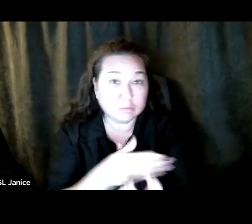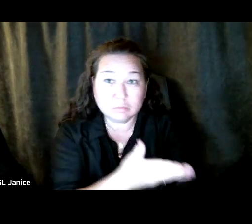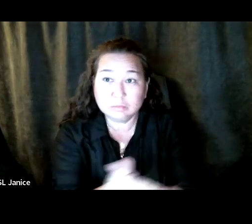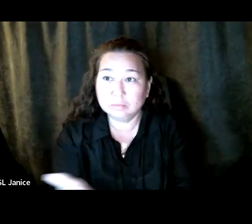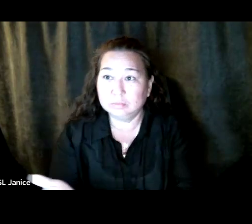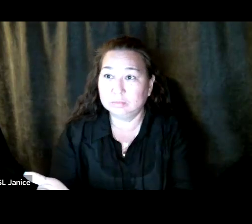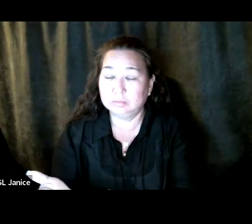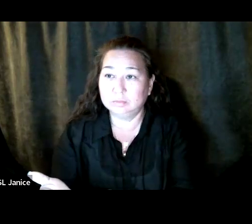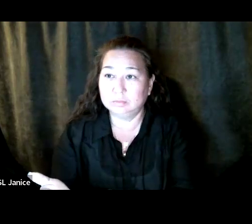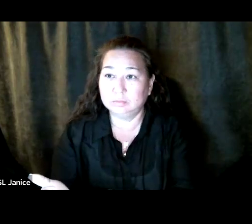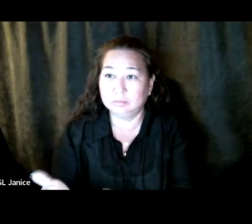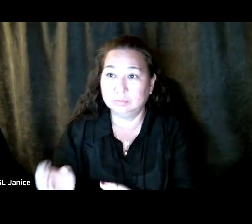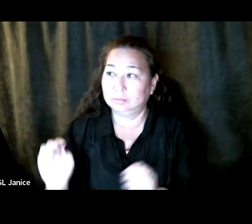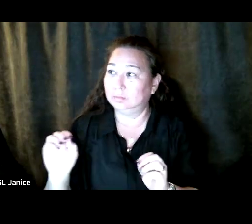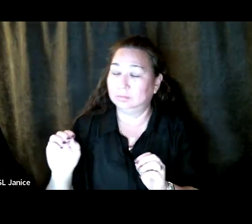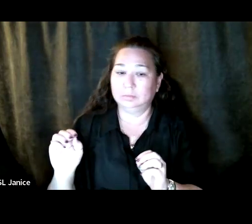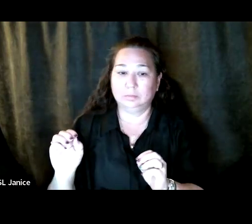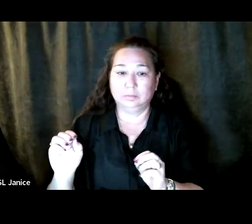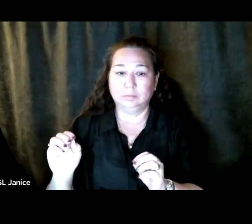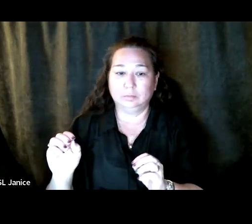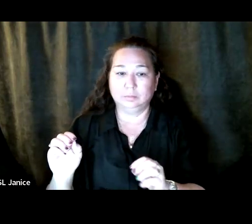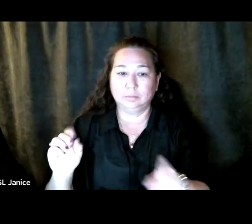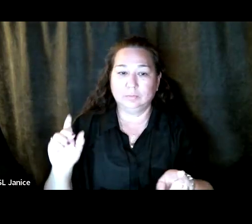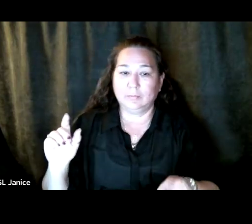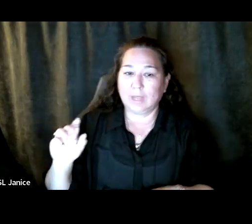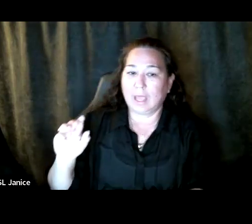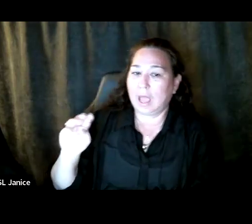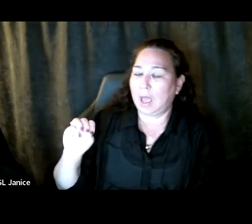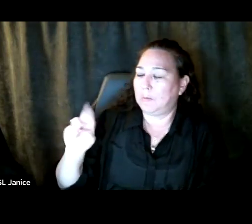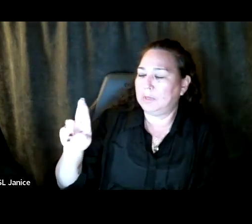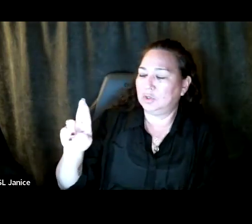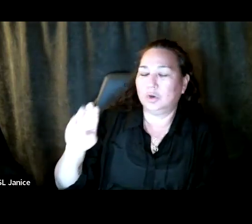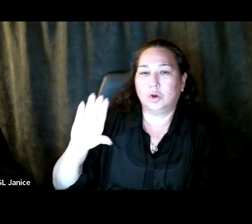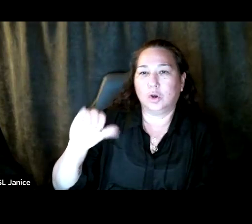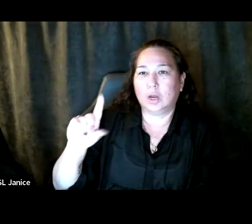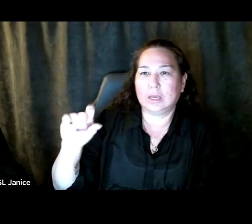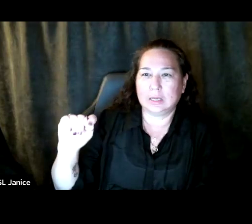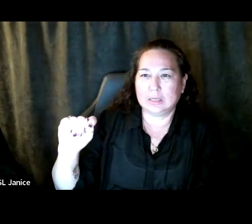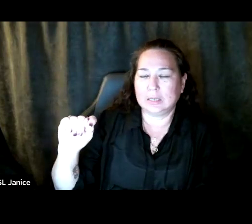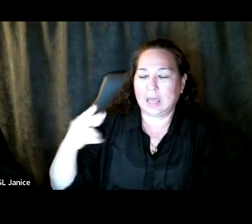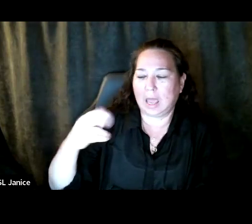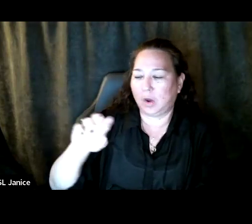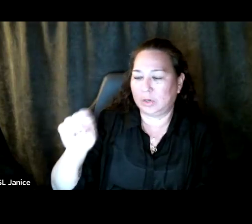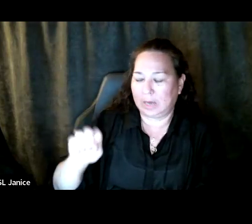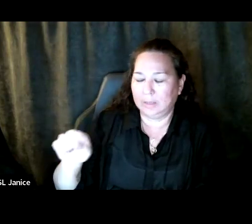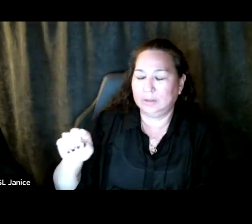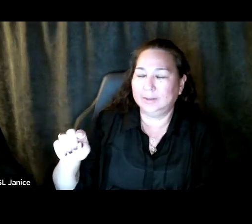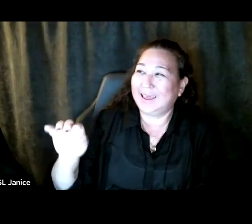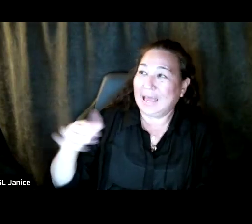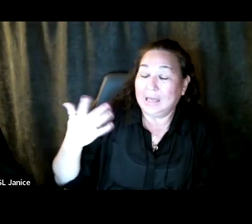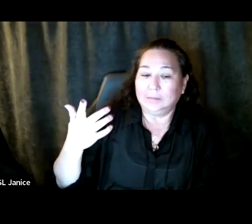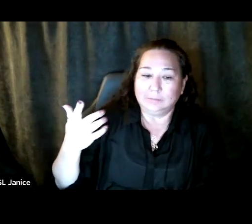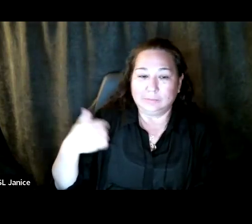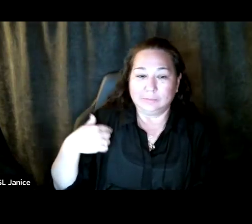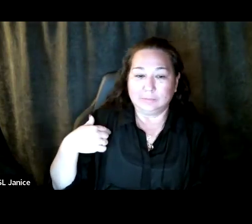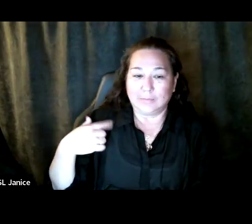Anyone? All right. I guess it's just worth saying, one, I think this is incredibly exciting, and I'm sort of heartened to what